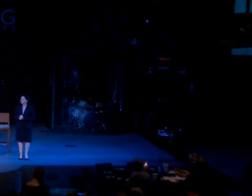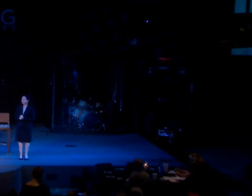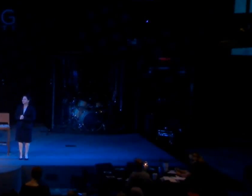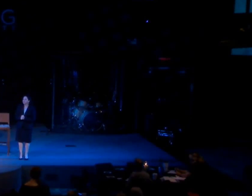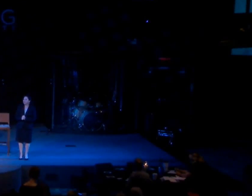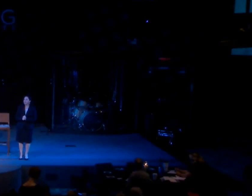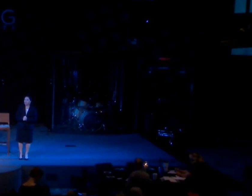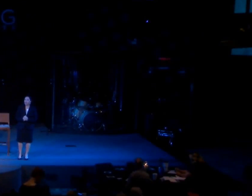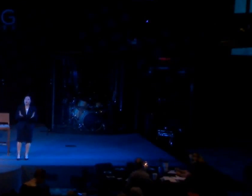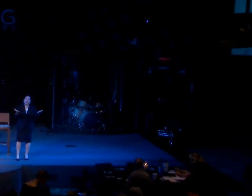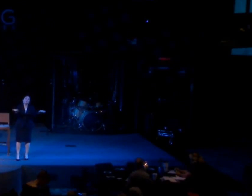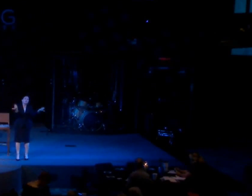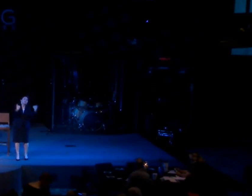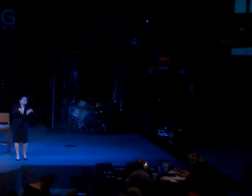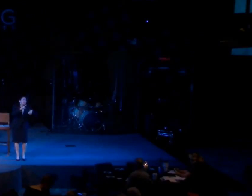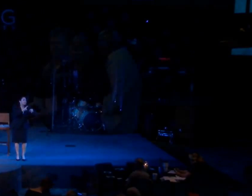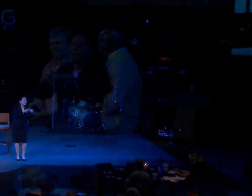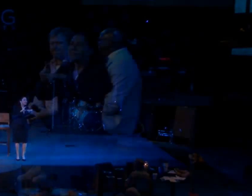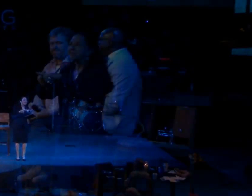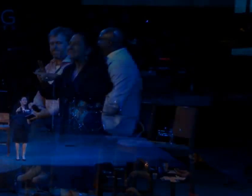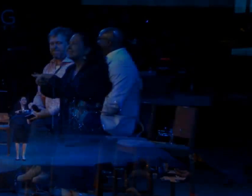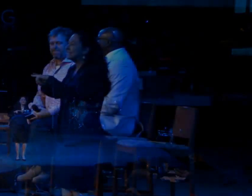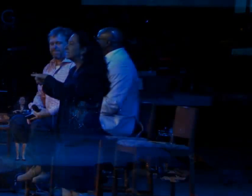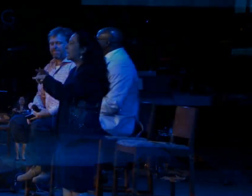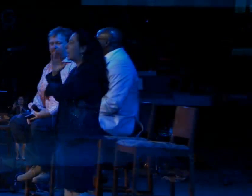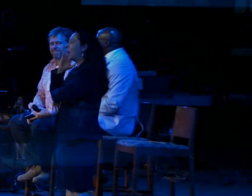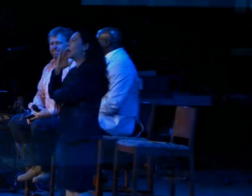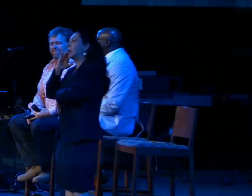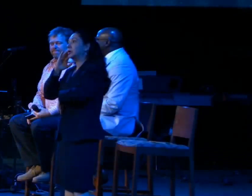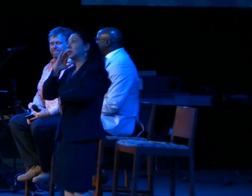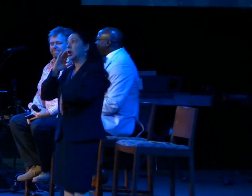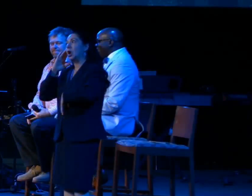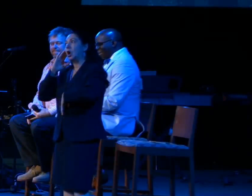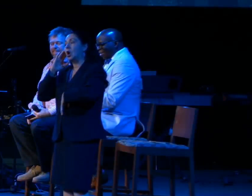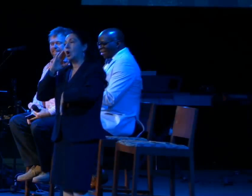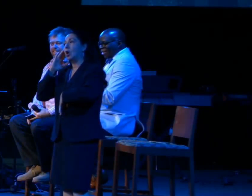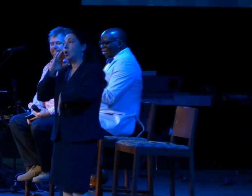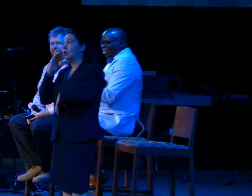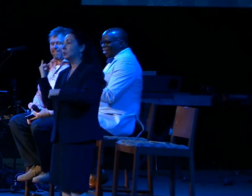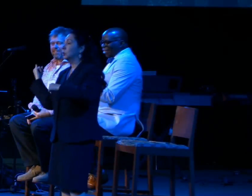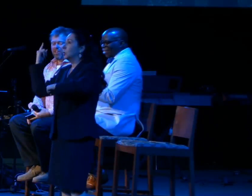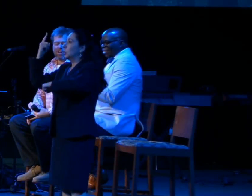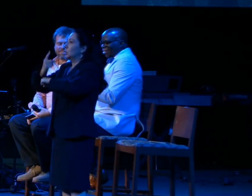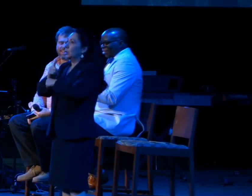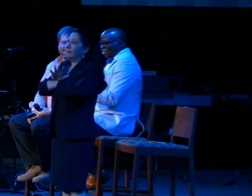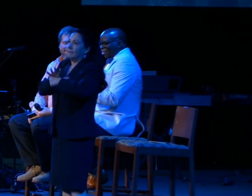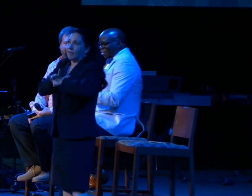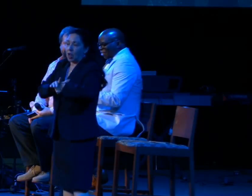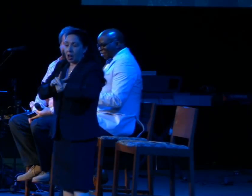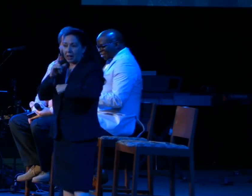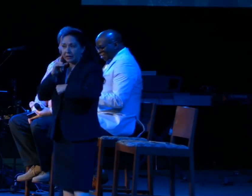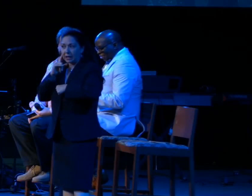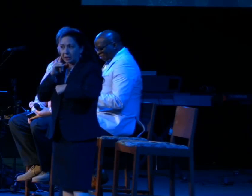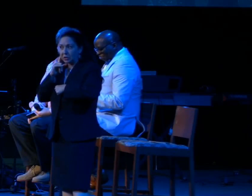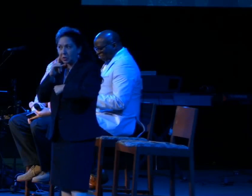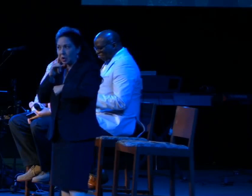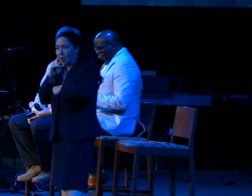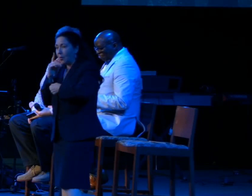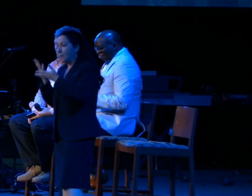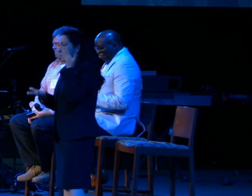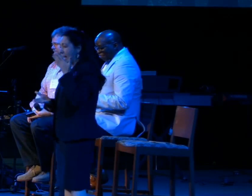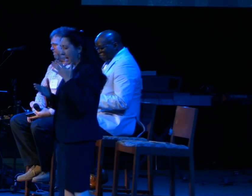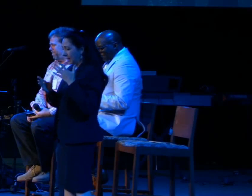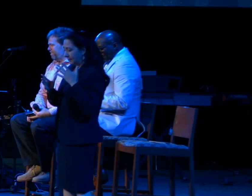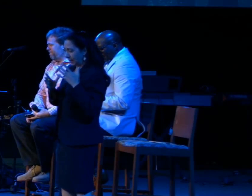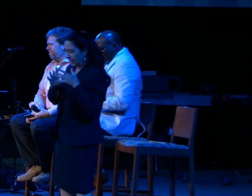Have a seat and we will, I know it's been a very full day and hopefully there has already been a word, a phrase,